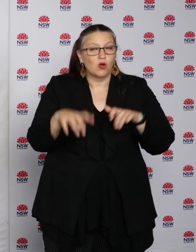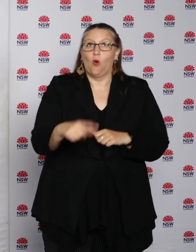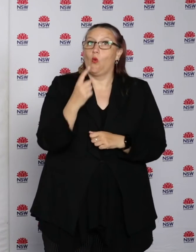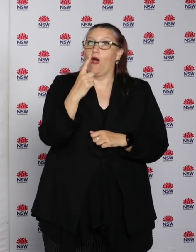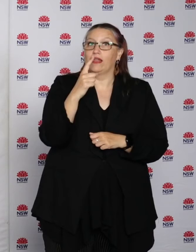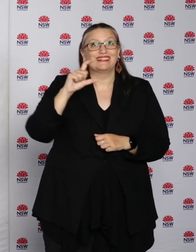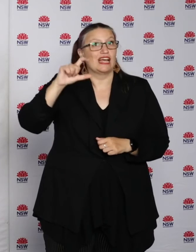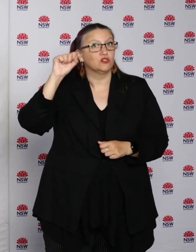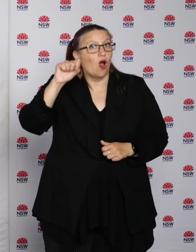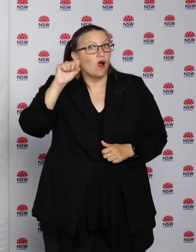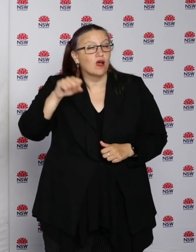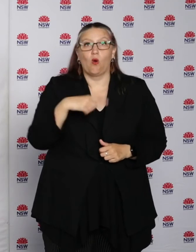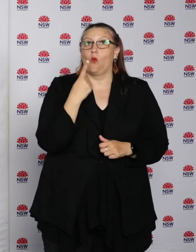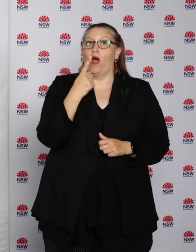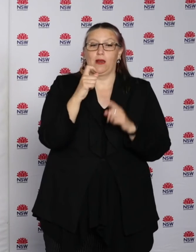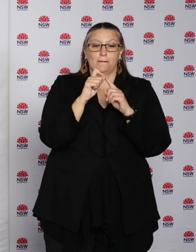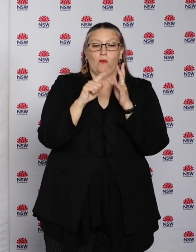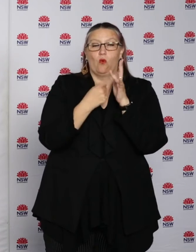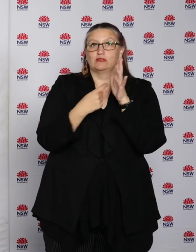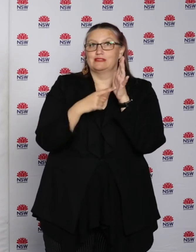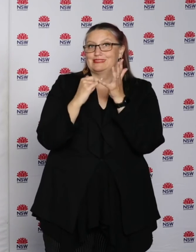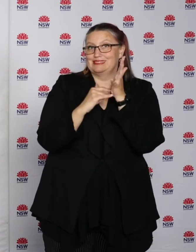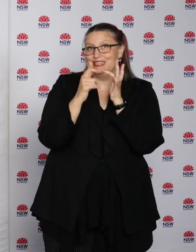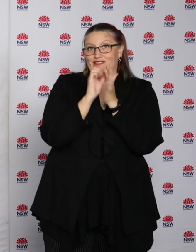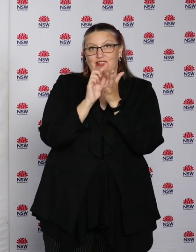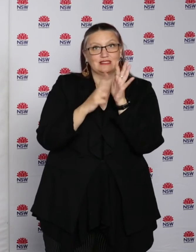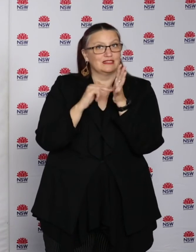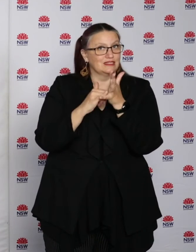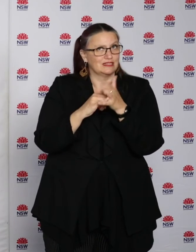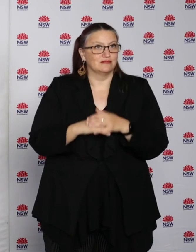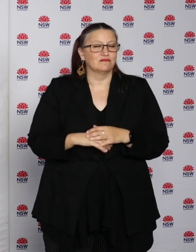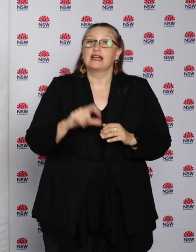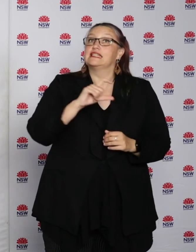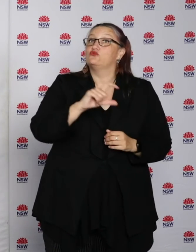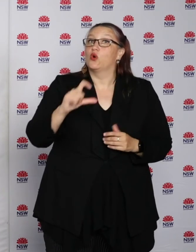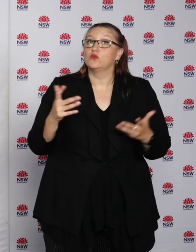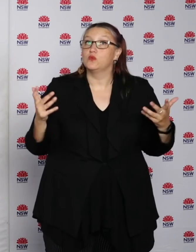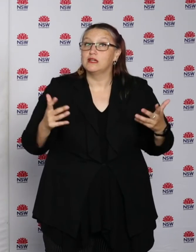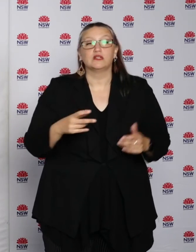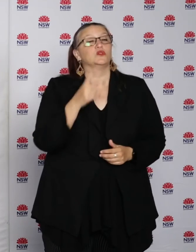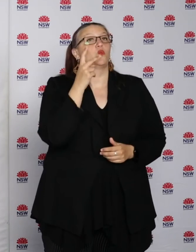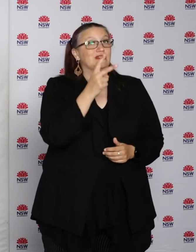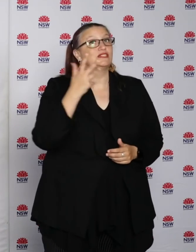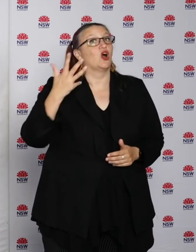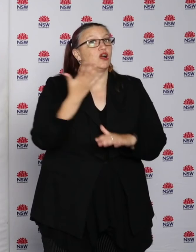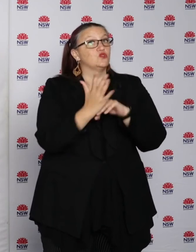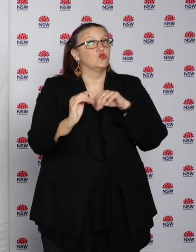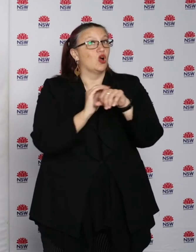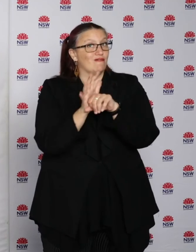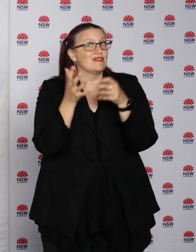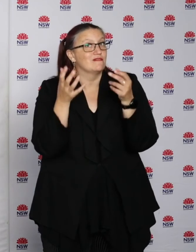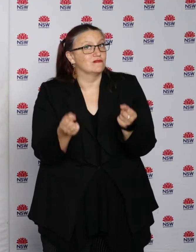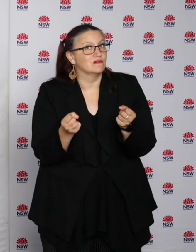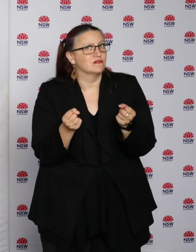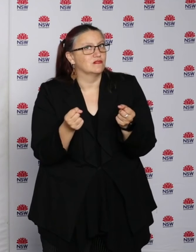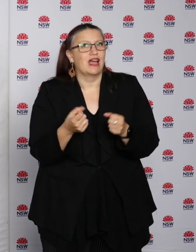from Cessnock, and 1 from Port Stephens LGA. On the Central Coast, there were 29 new cases reported yesterday.